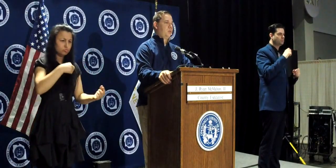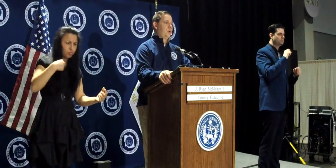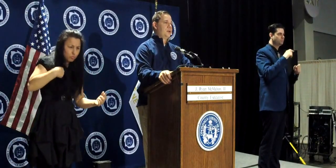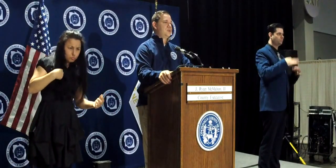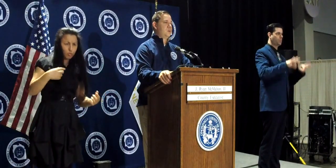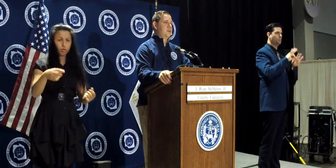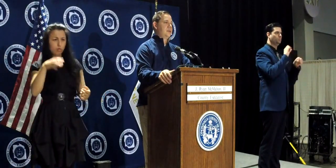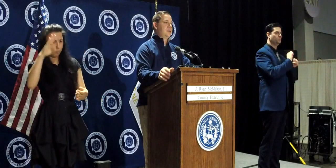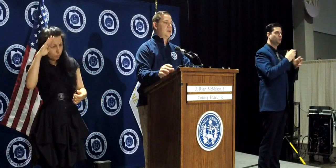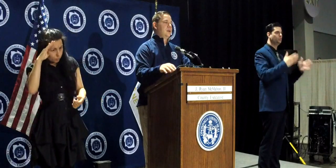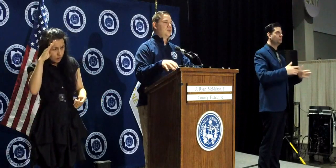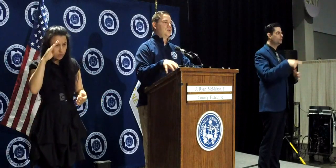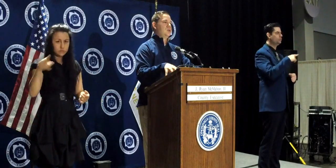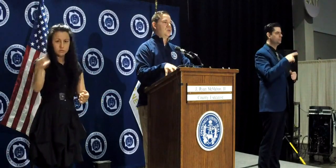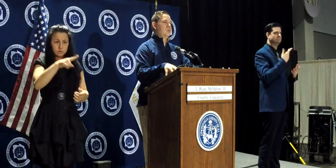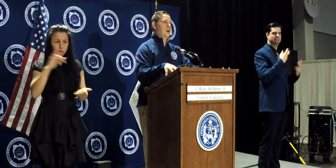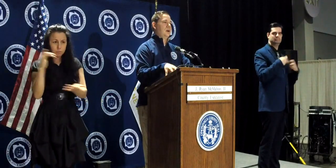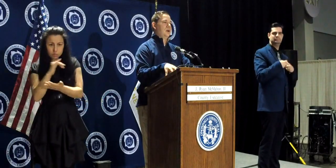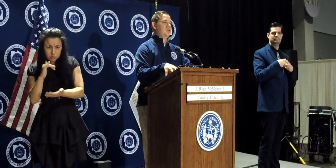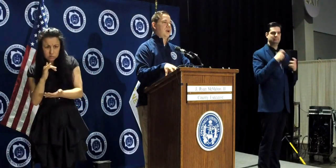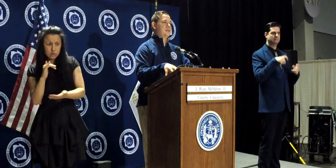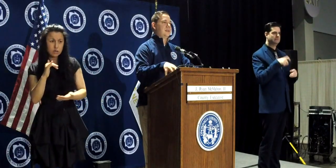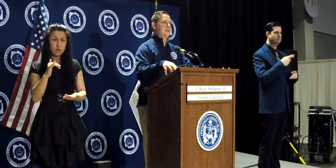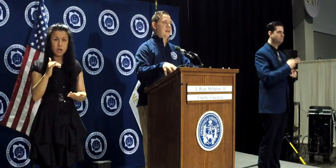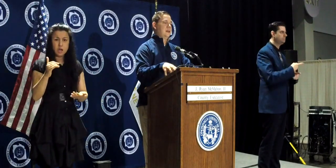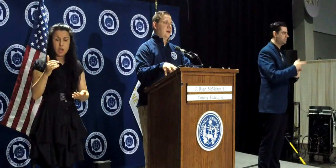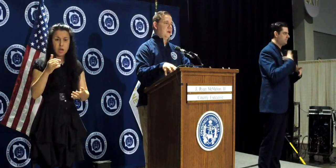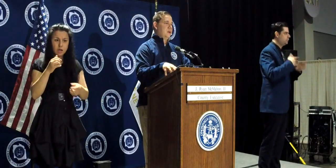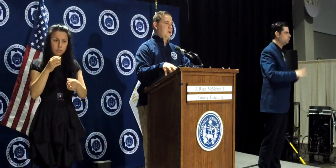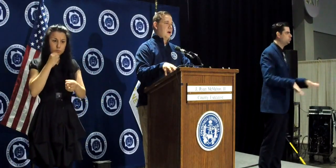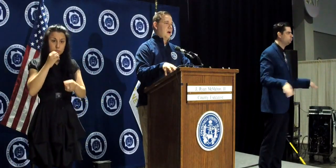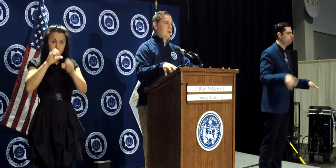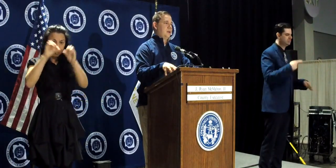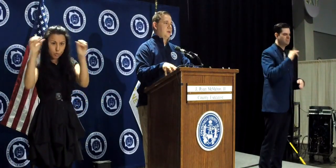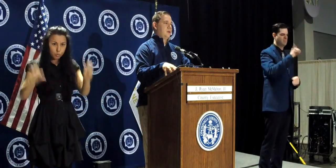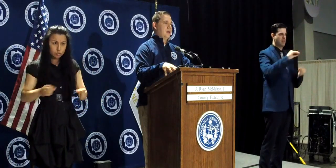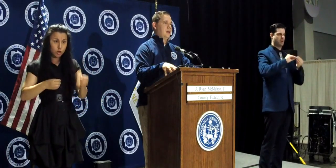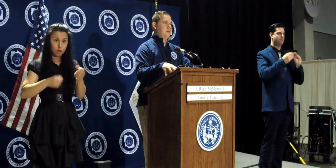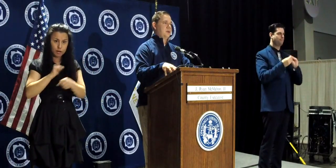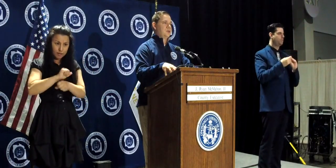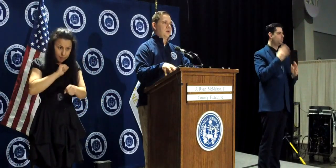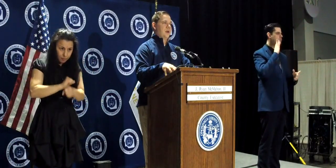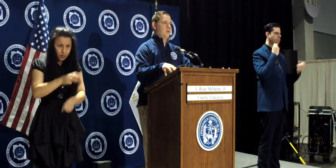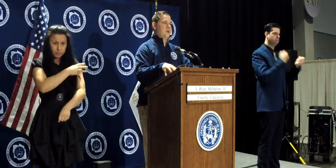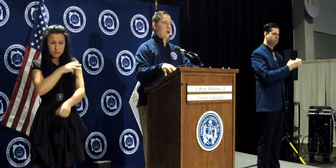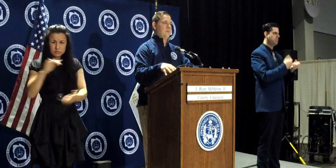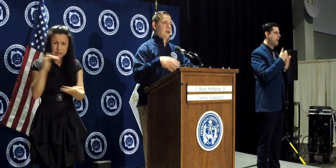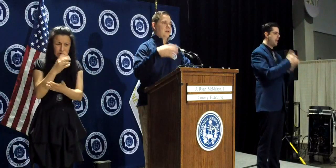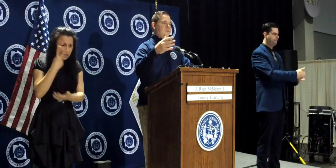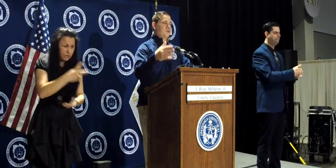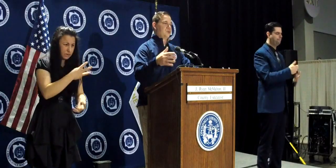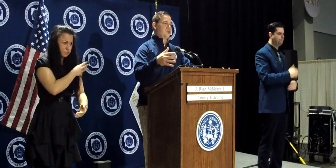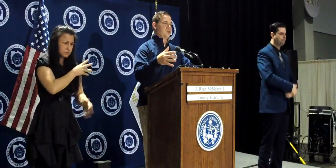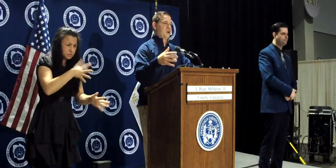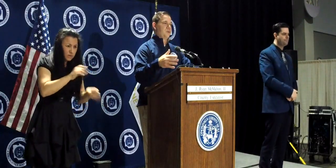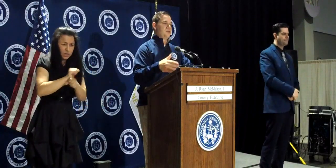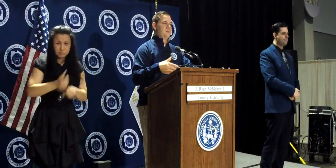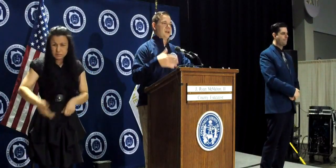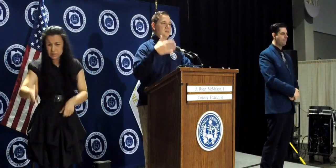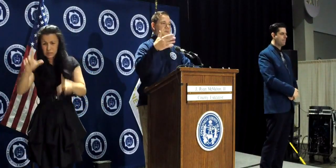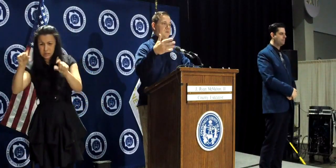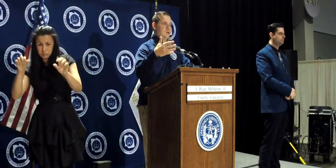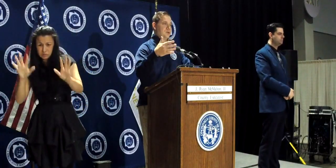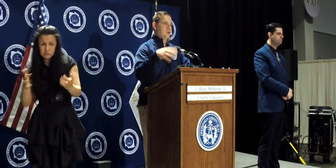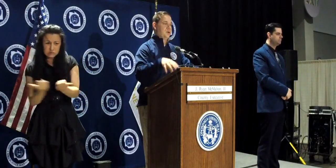their employees would need to address daycare and to make sure that our medical infrastructure, our